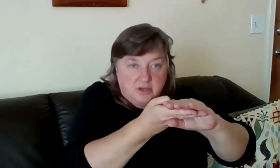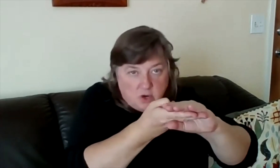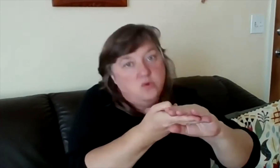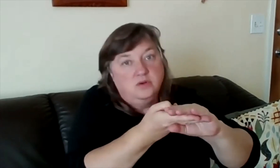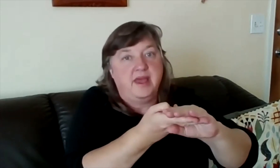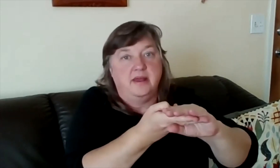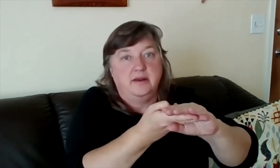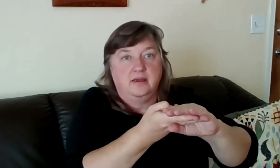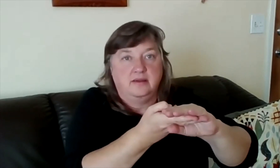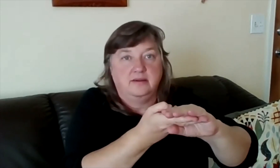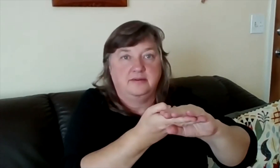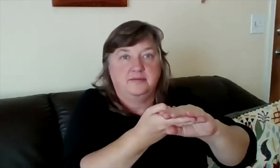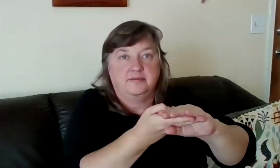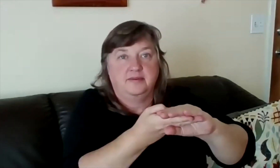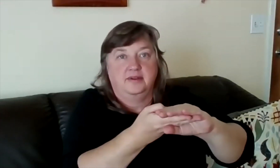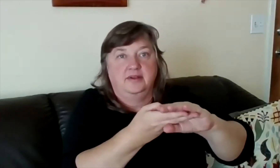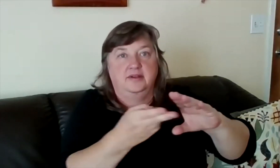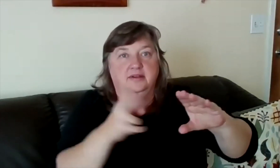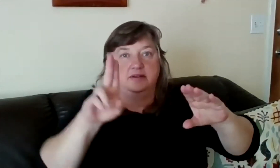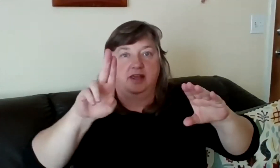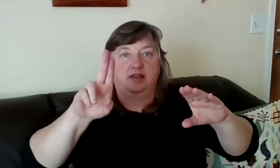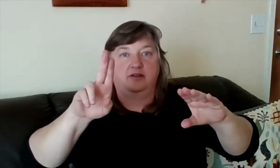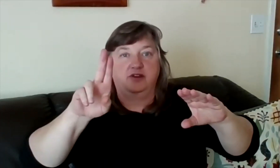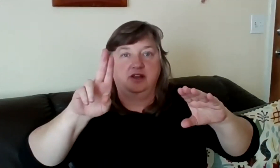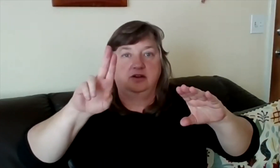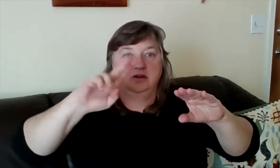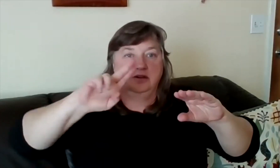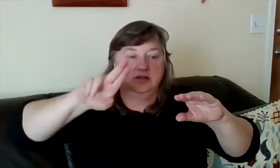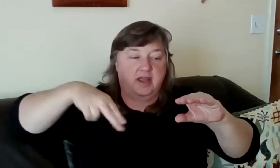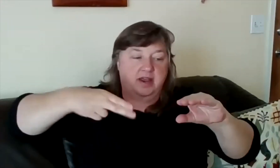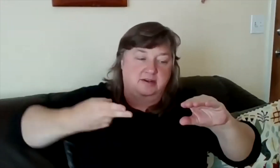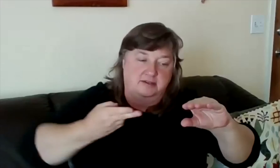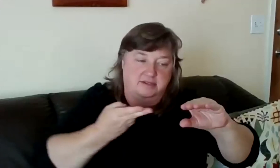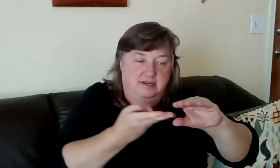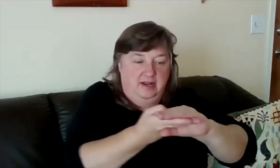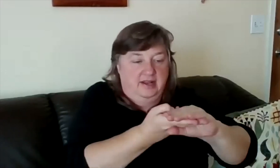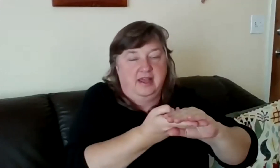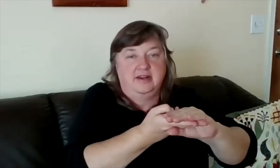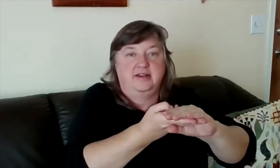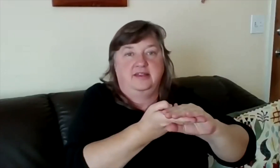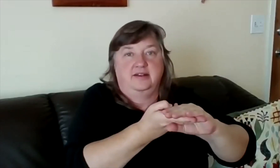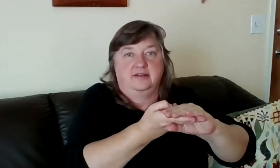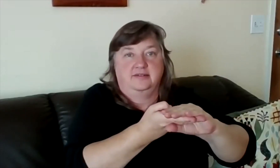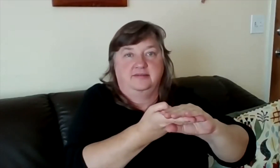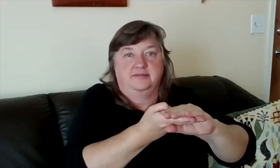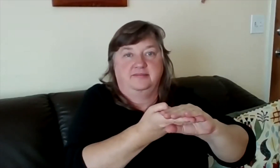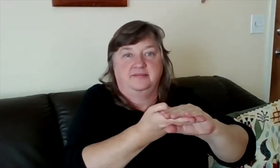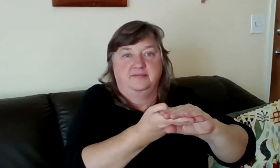go to bed. Take your fingers and slide it in there.